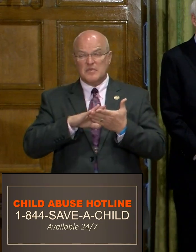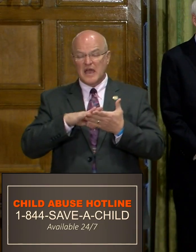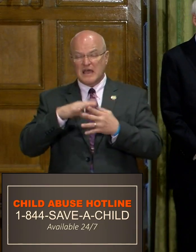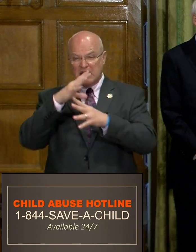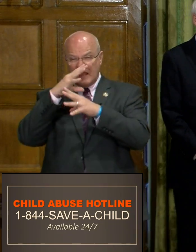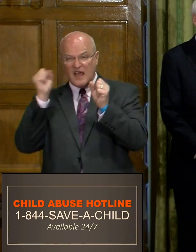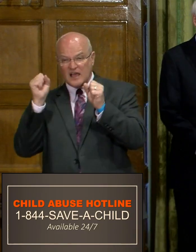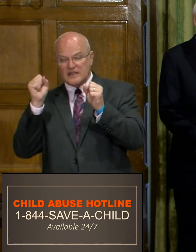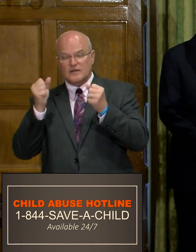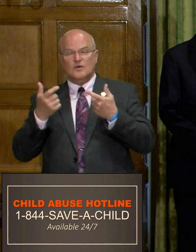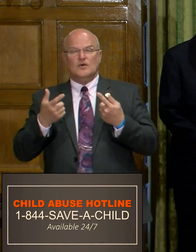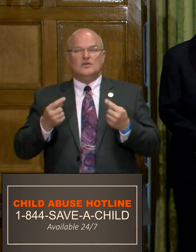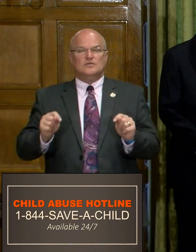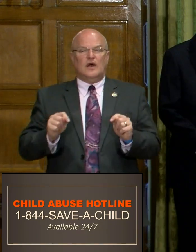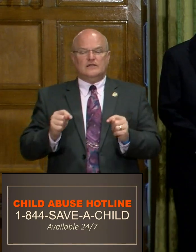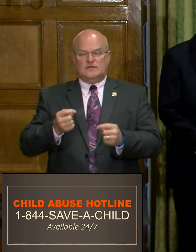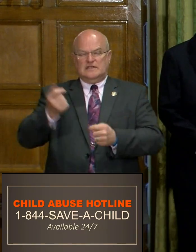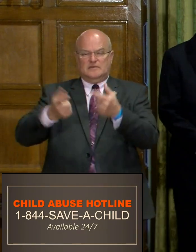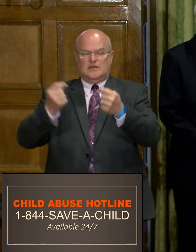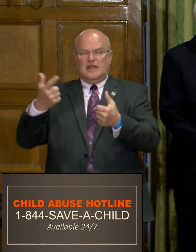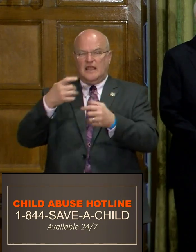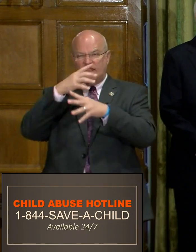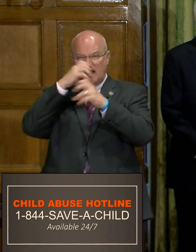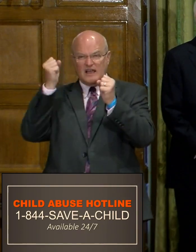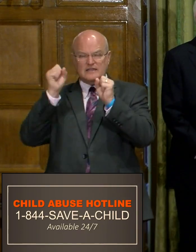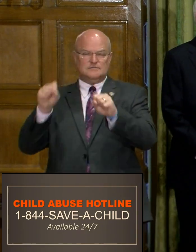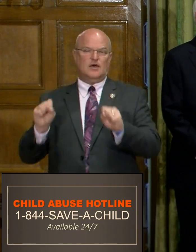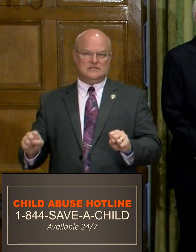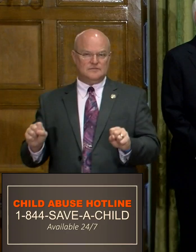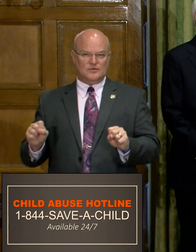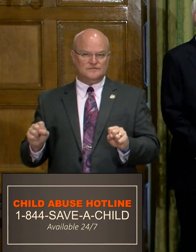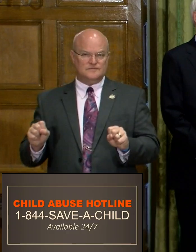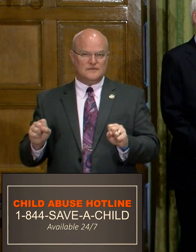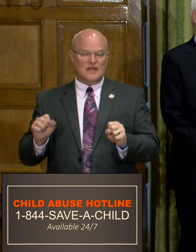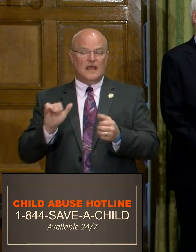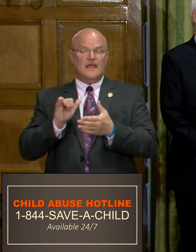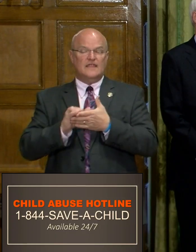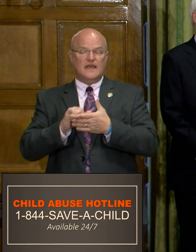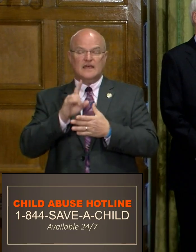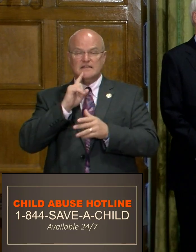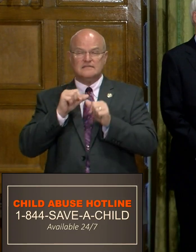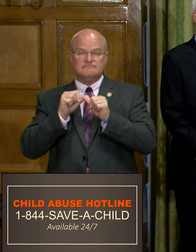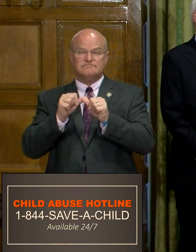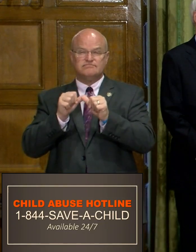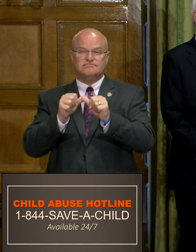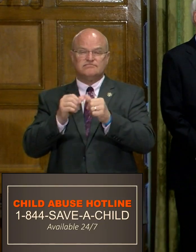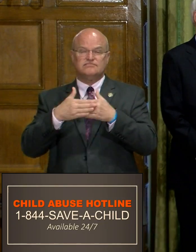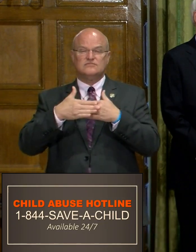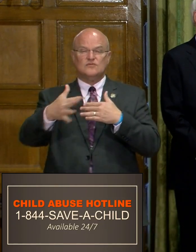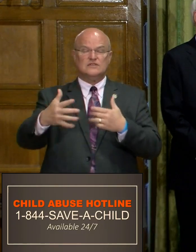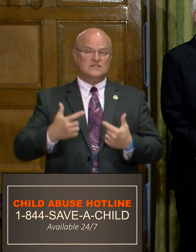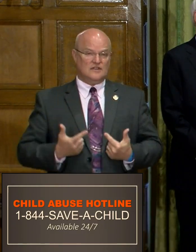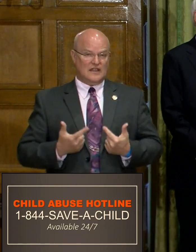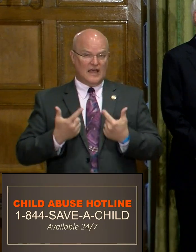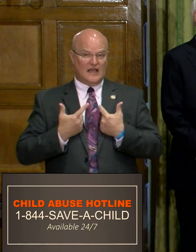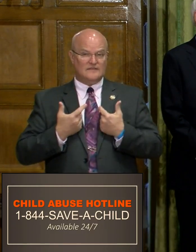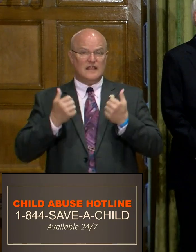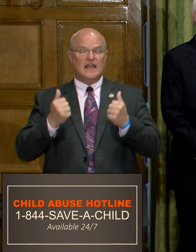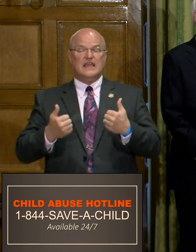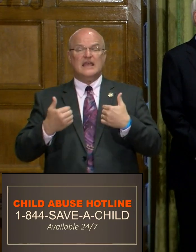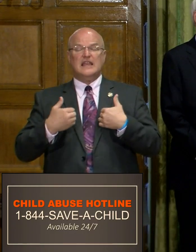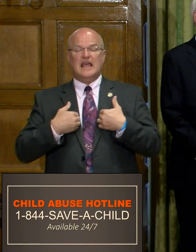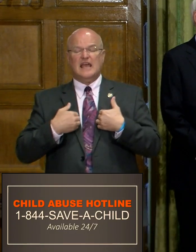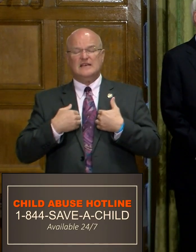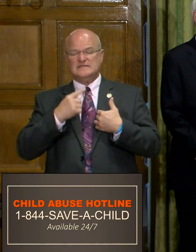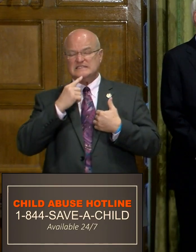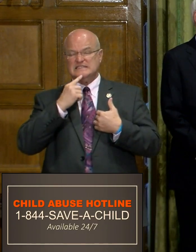And we're trying to eliminate as much of that ugliness as possible, as that does carry on with the rest of their lives and can have some